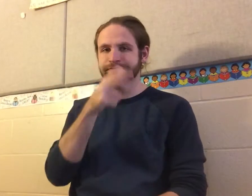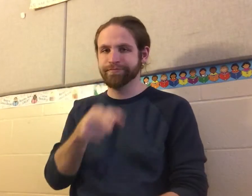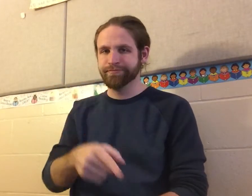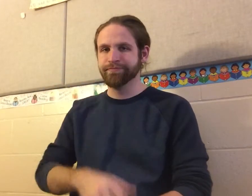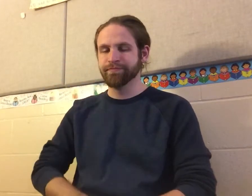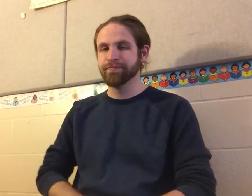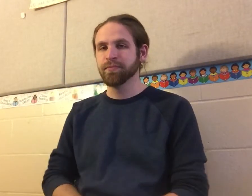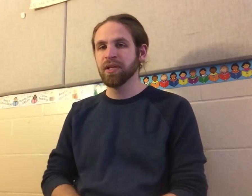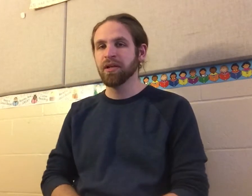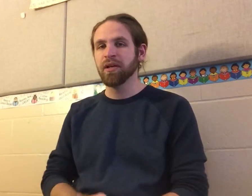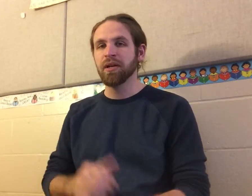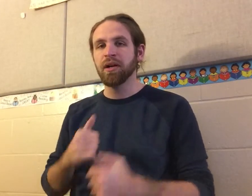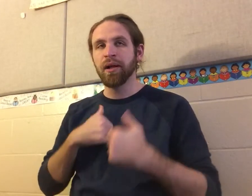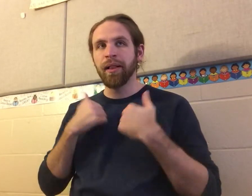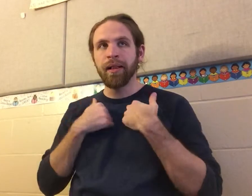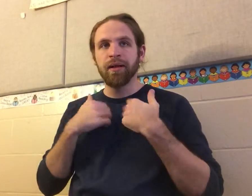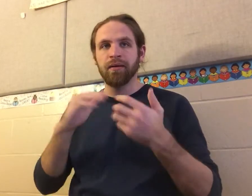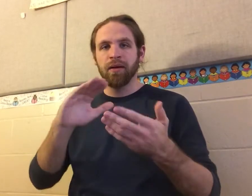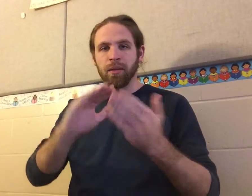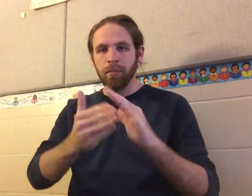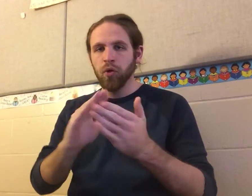Insects that live in colonies or groups.